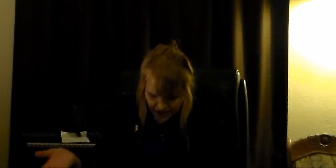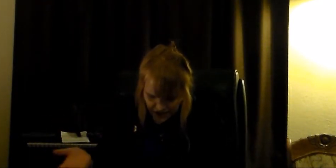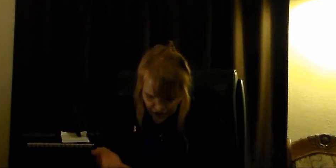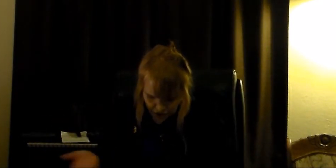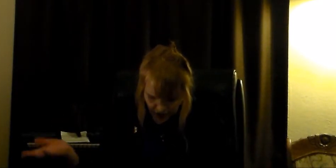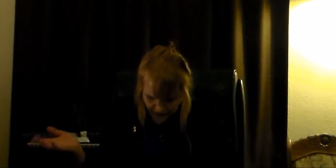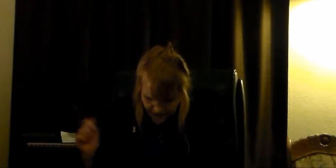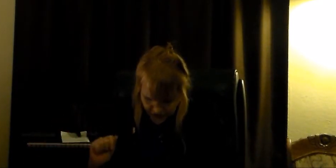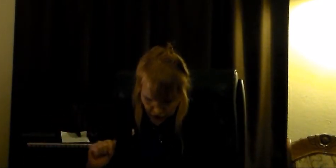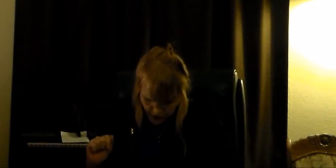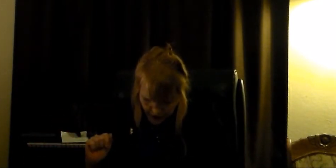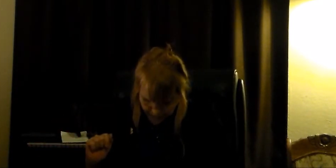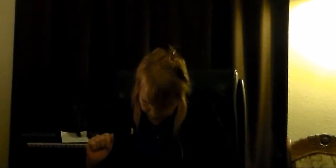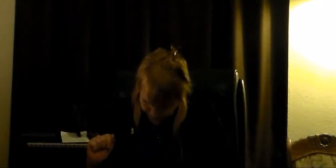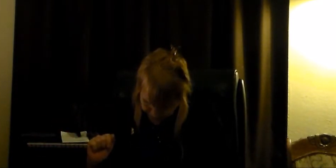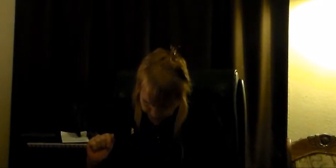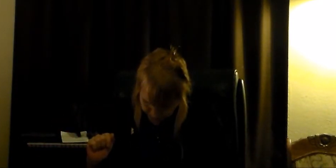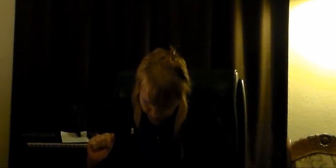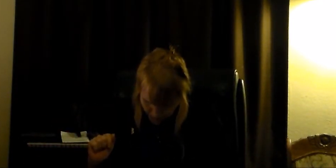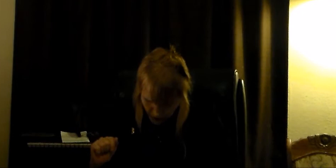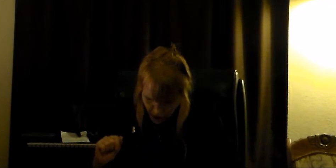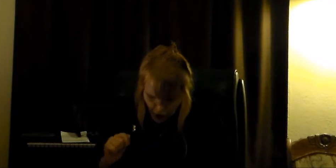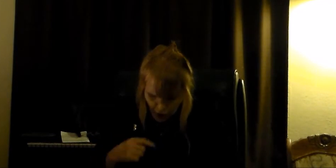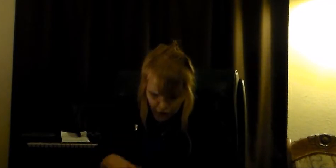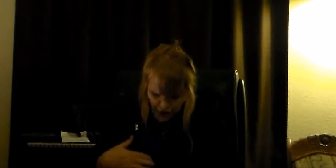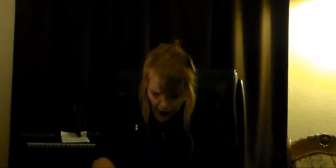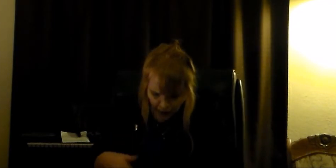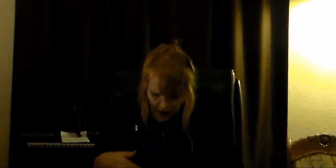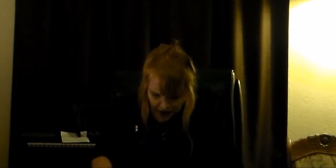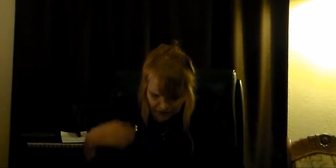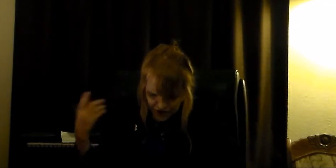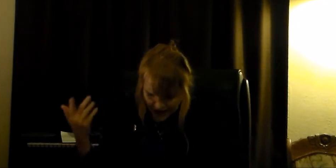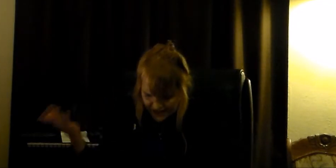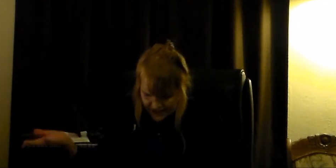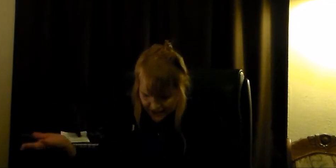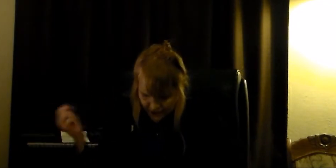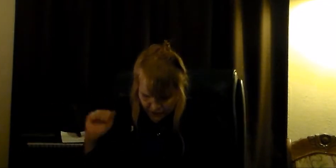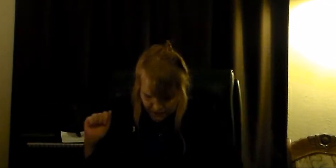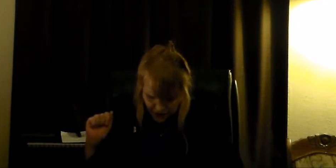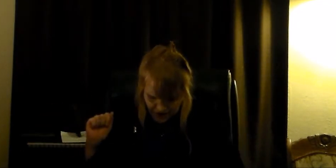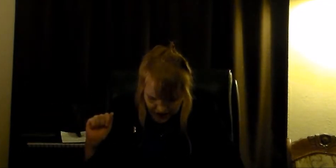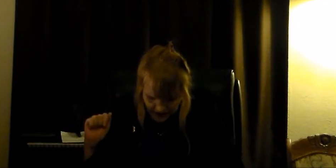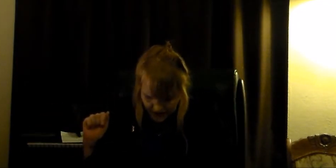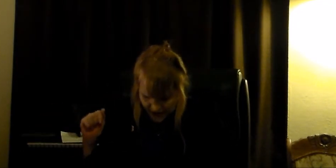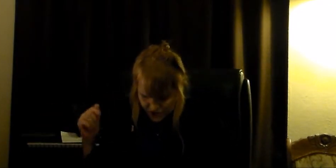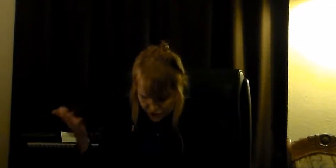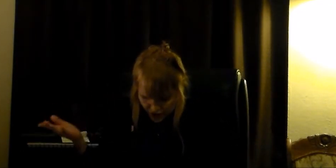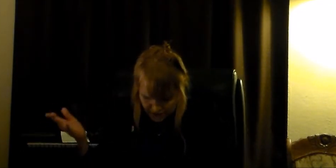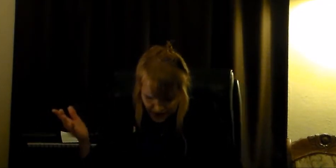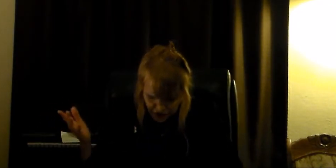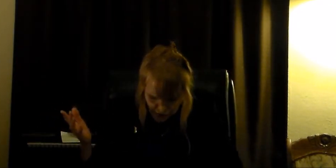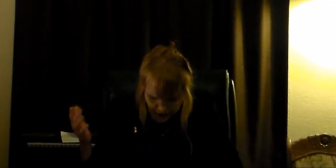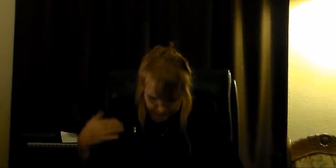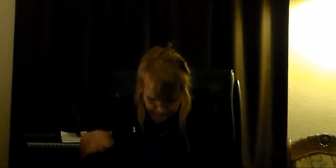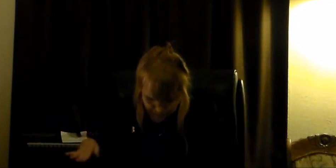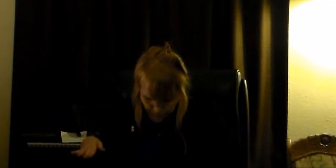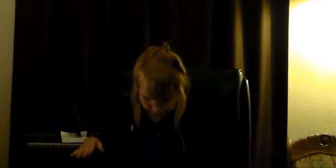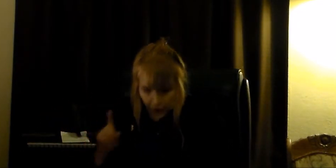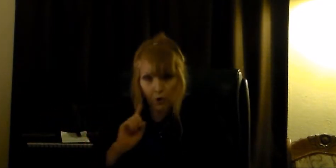Samaritans in Luke 9:53. Who do not welcome Jesus, and he rebukes Levites in Deuteronomy 18:1. Who